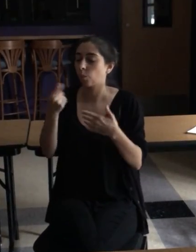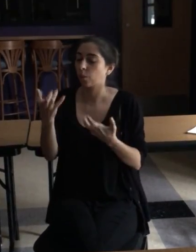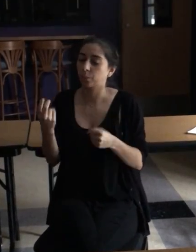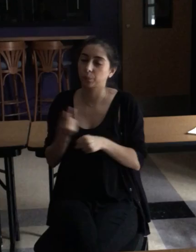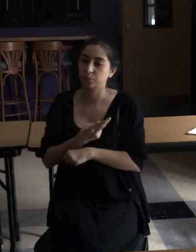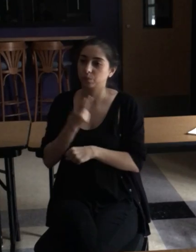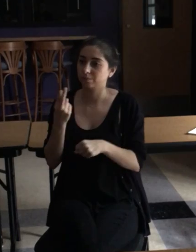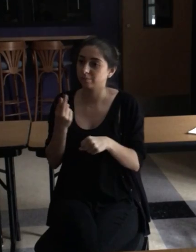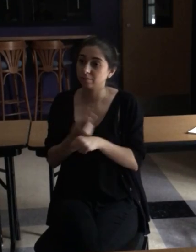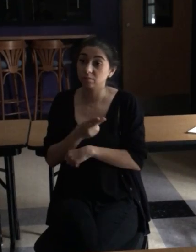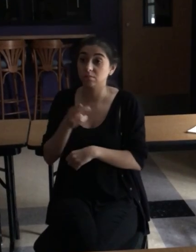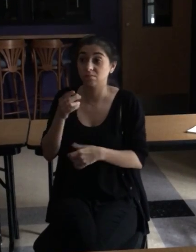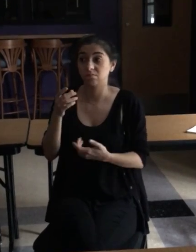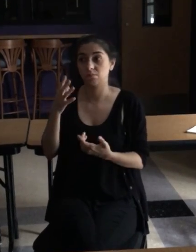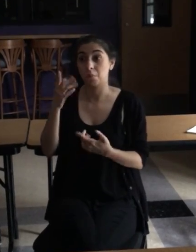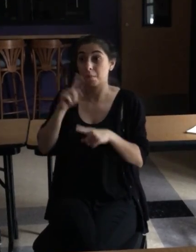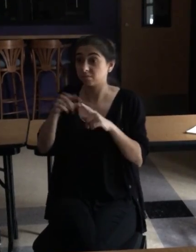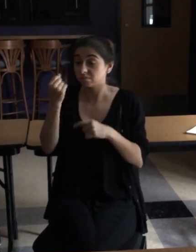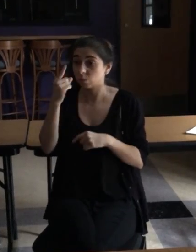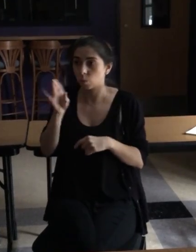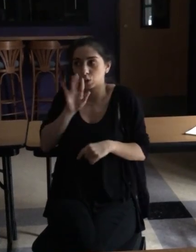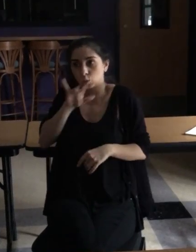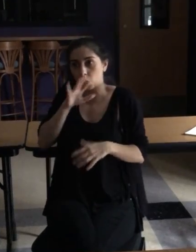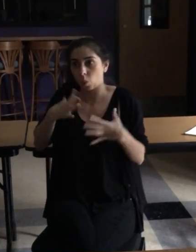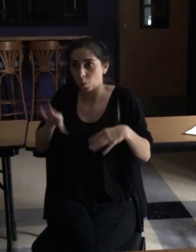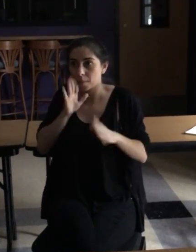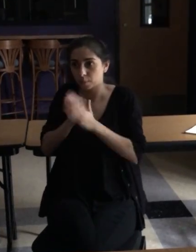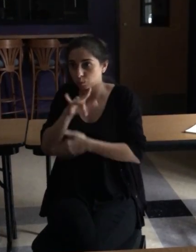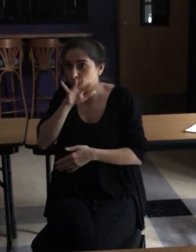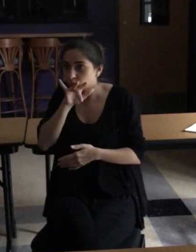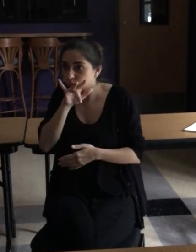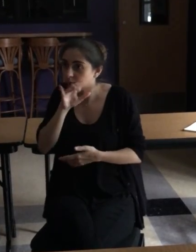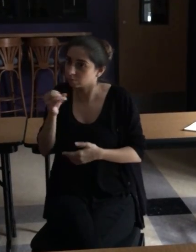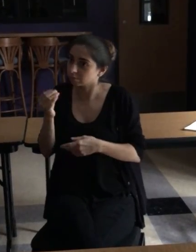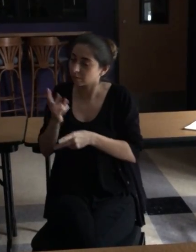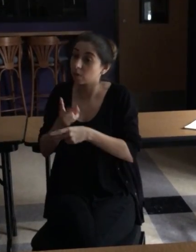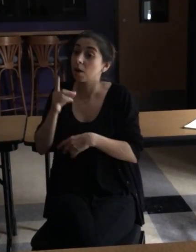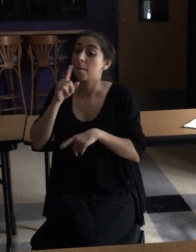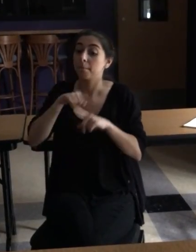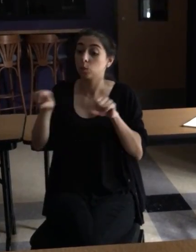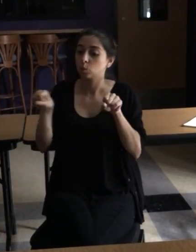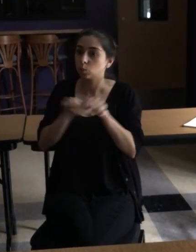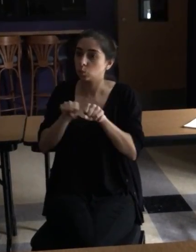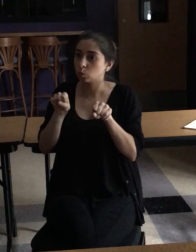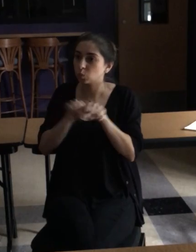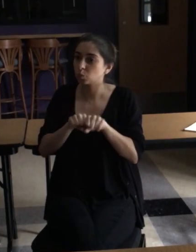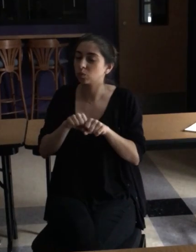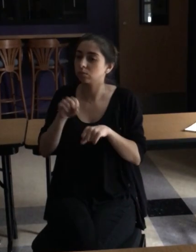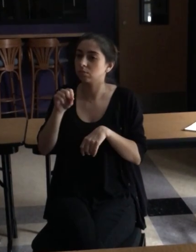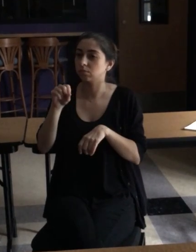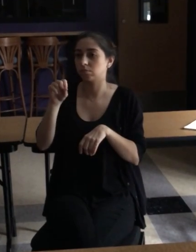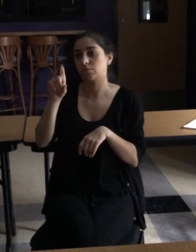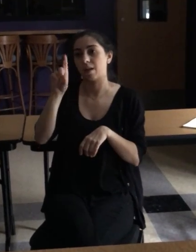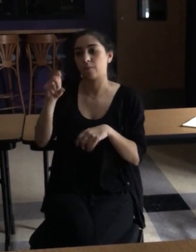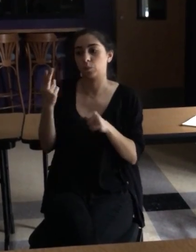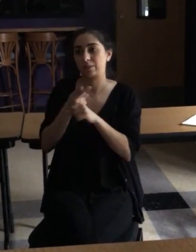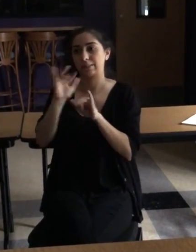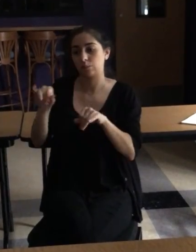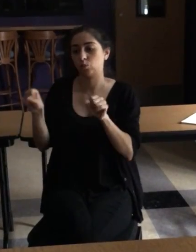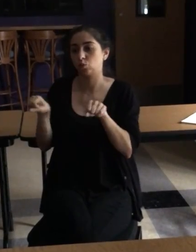that you can get dirty. You still need to have your non-skid kitchen shoes, cause it's gonna get a little messy in there. We'll